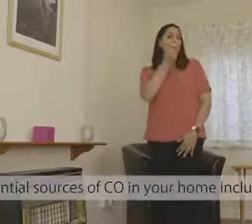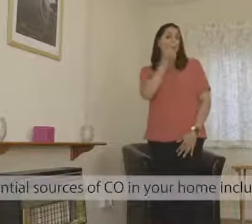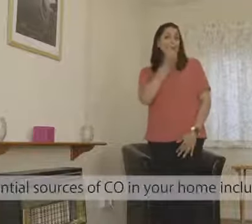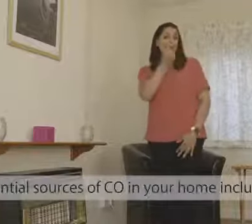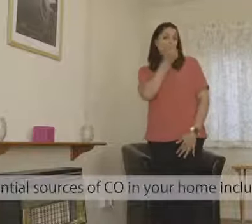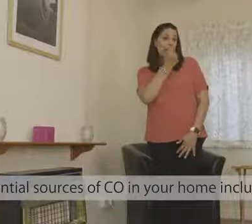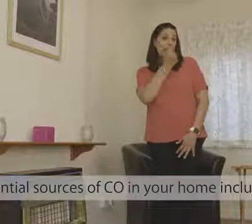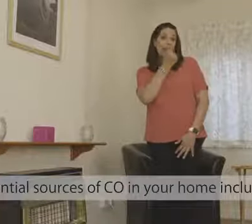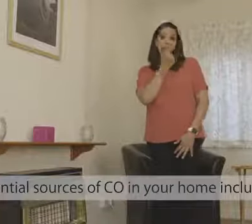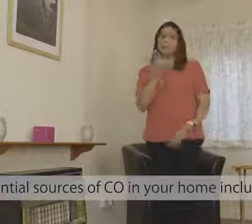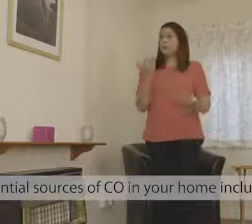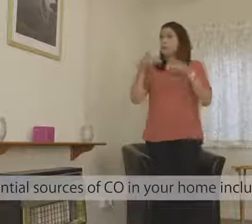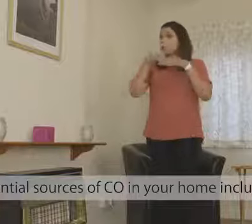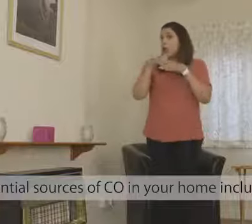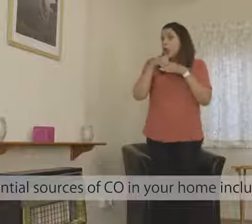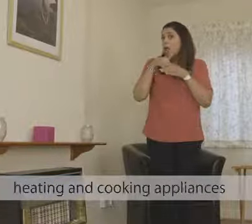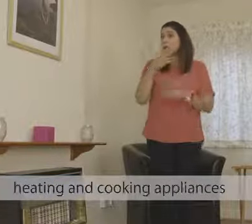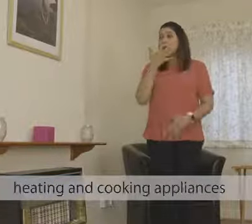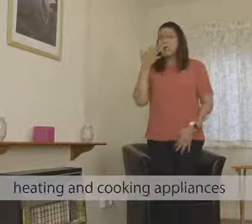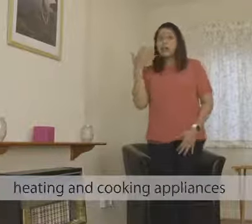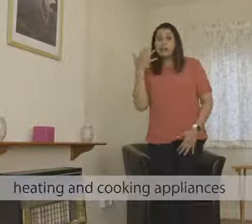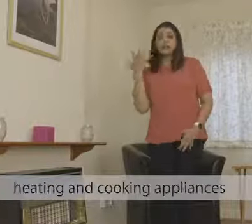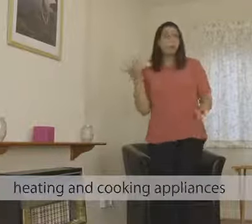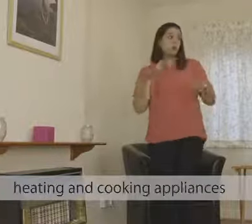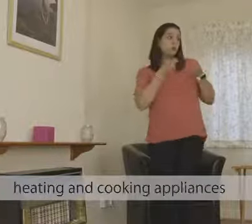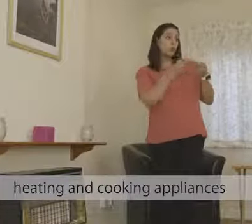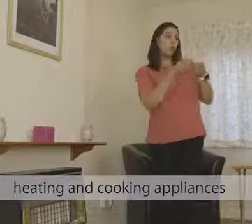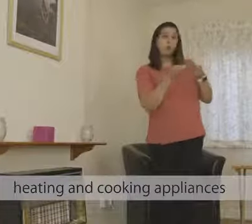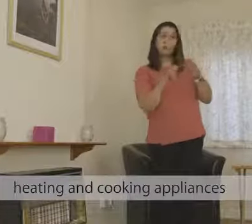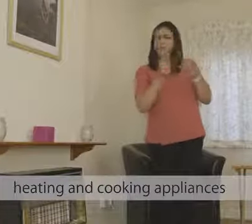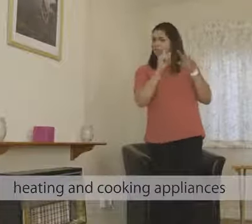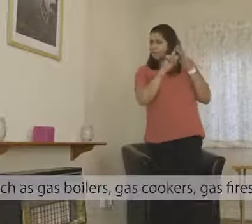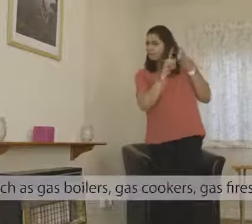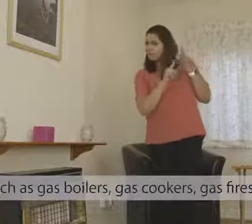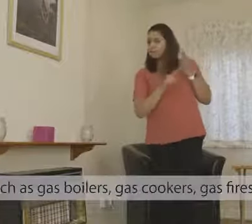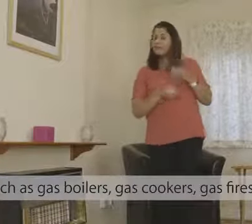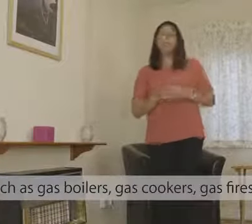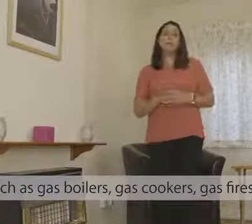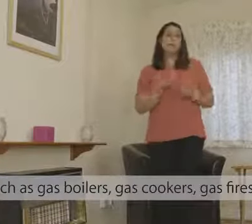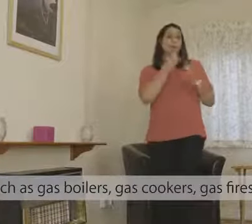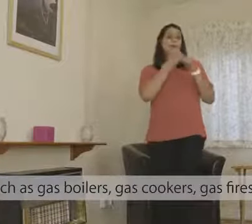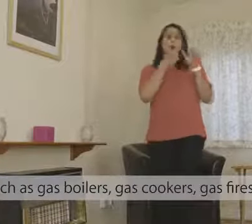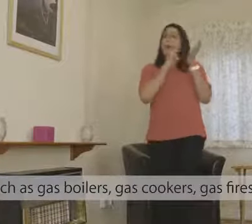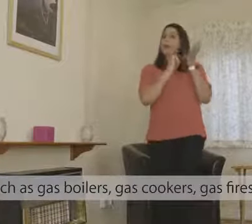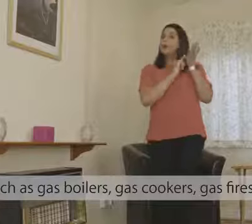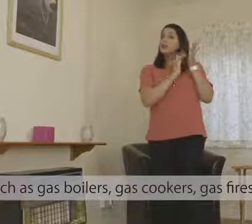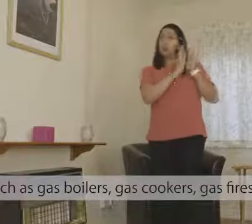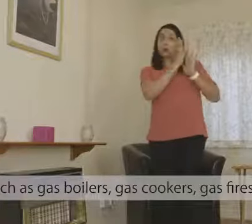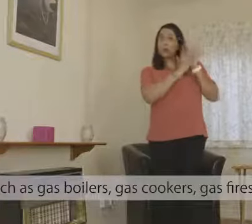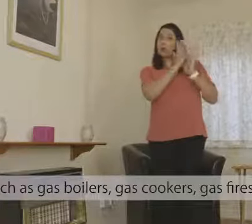Potential sources of CO in your home include heating and cooking appliances, such as gas boilers, gas cookers,